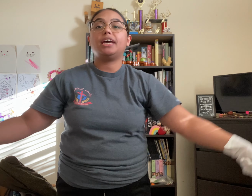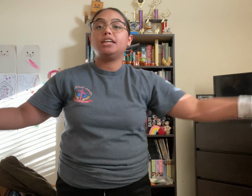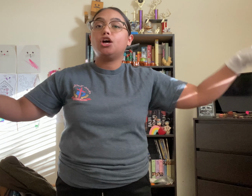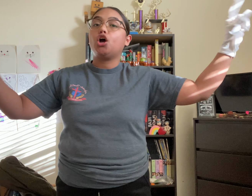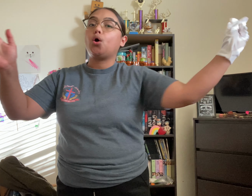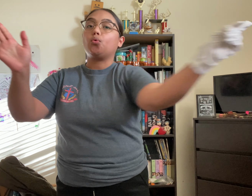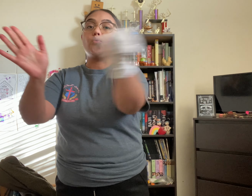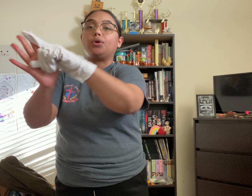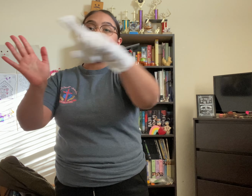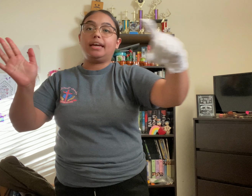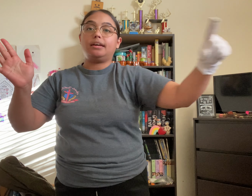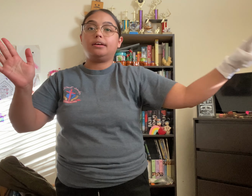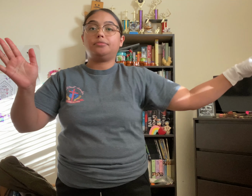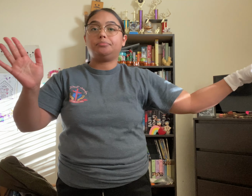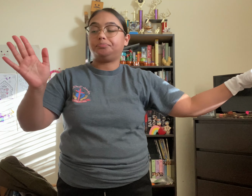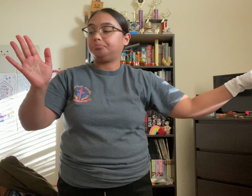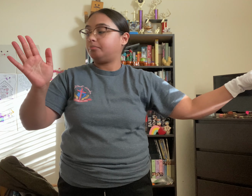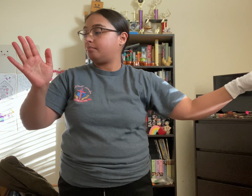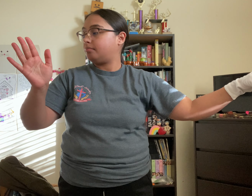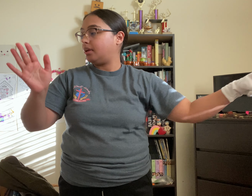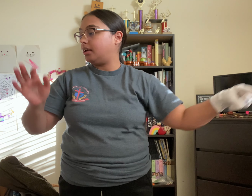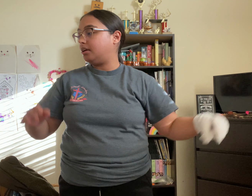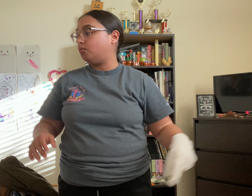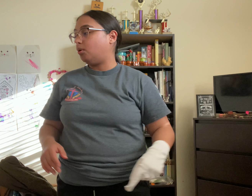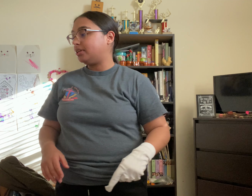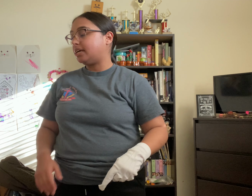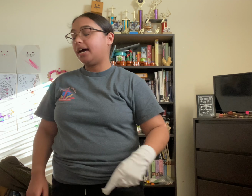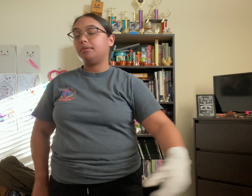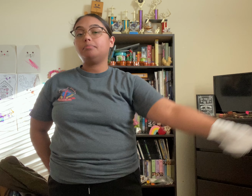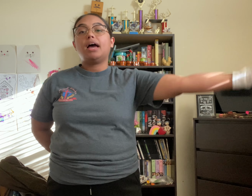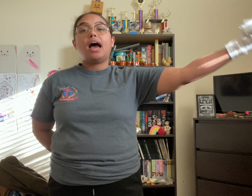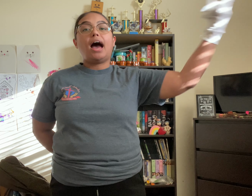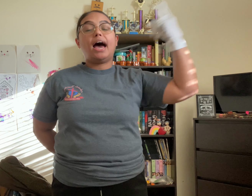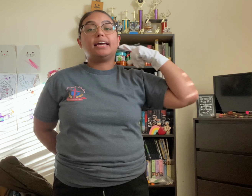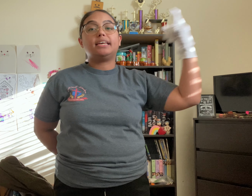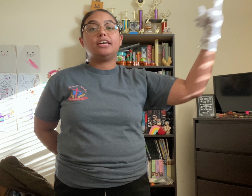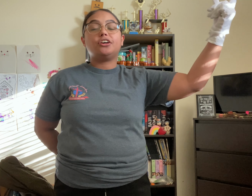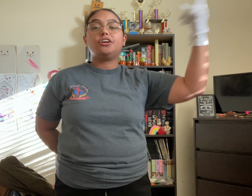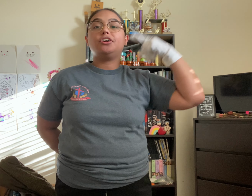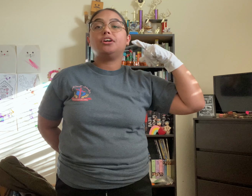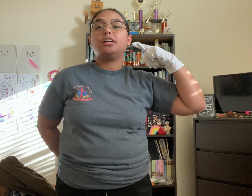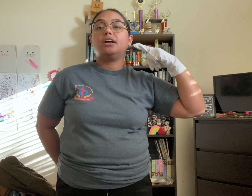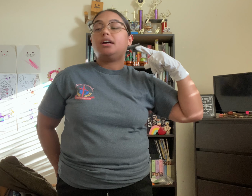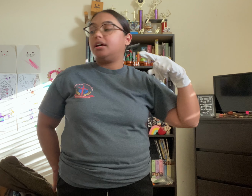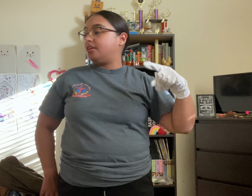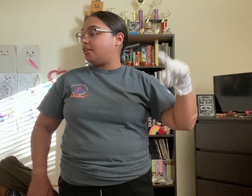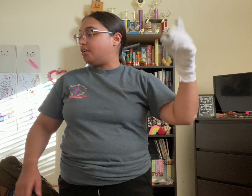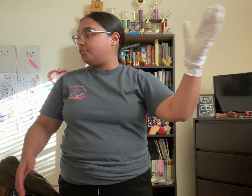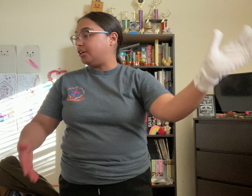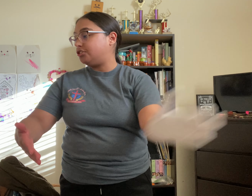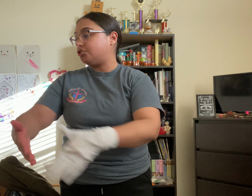broken ringing. One more time. I hear the